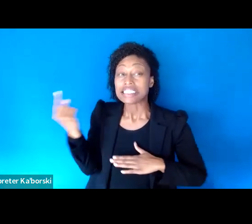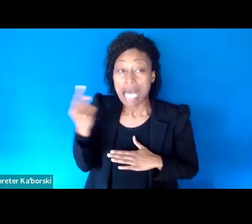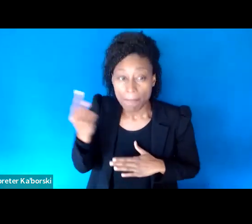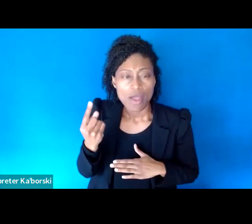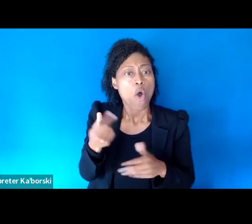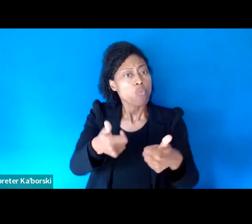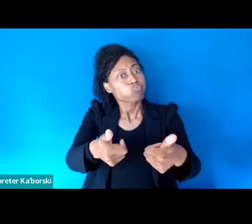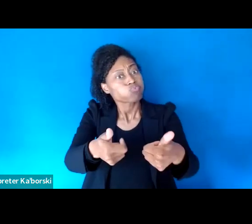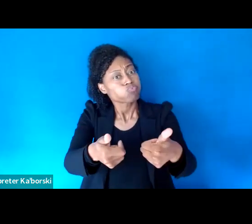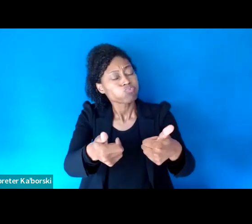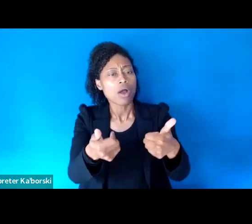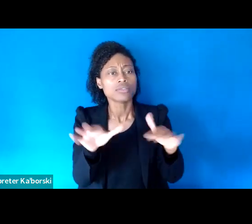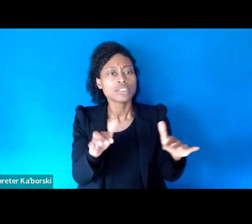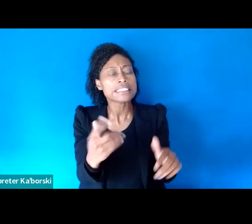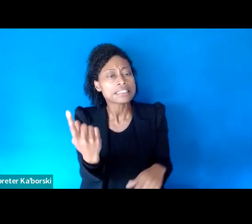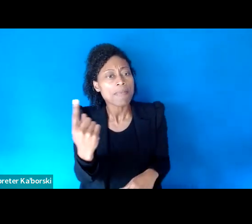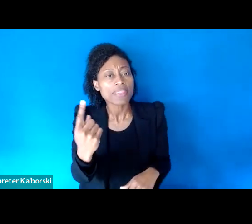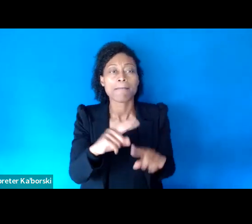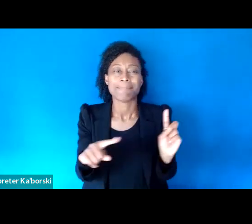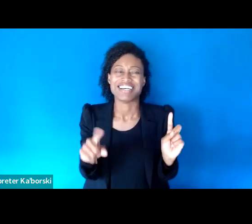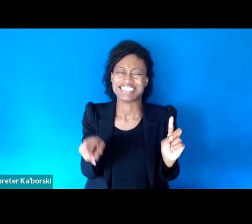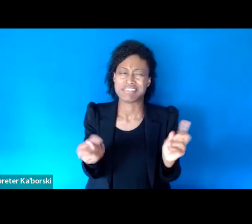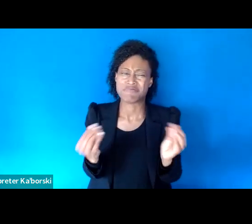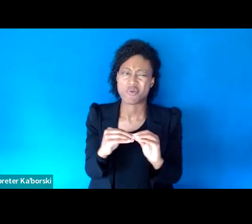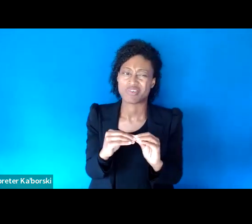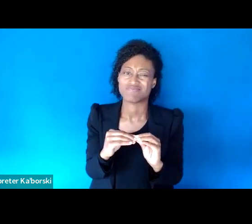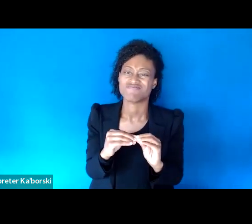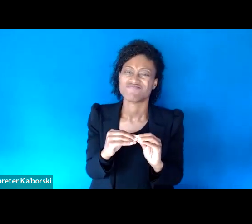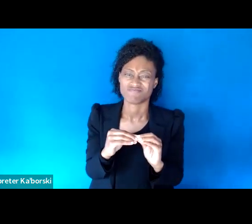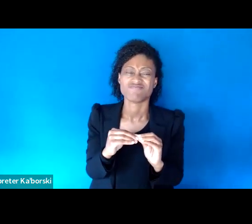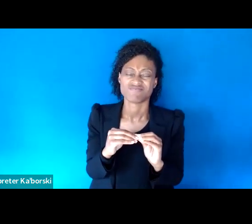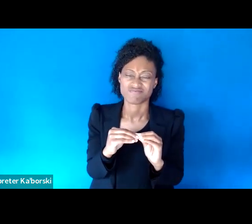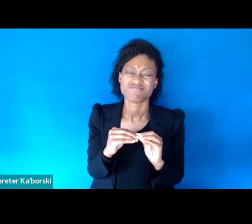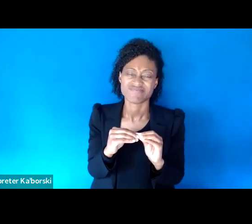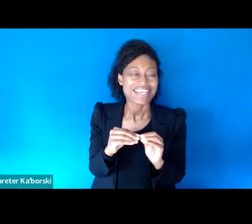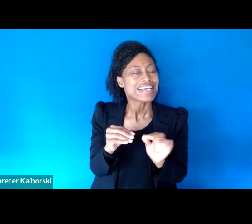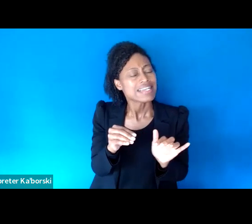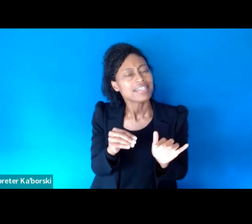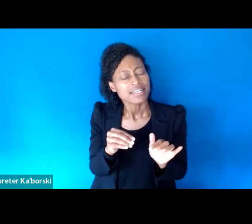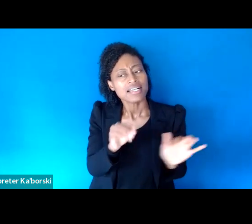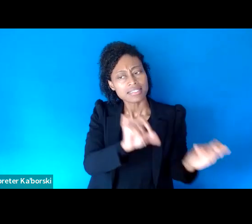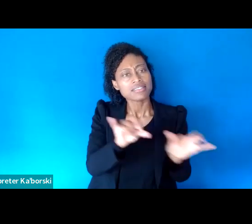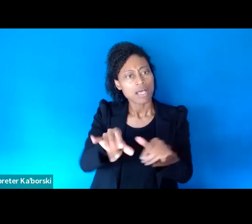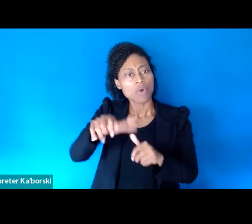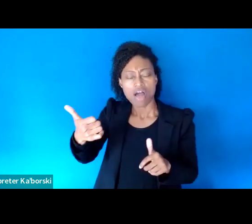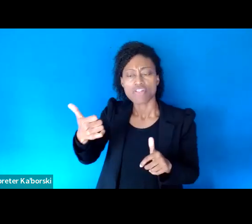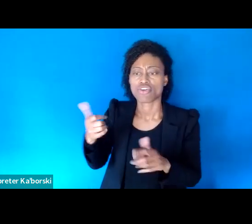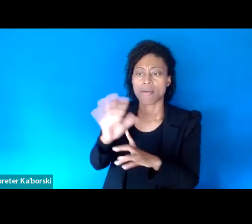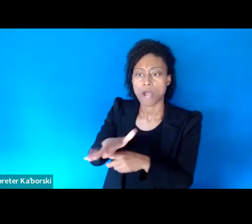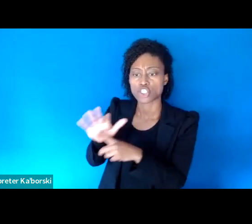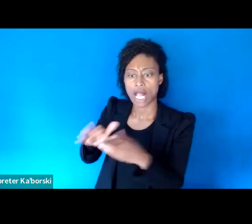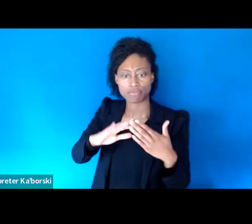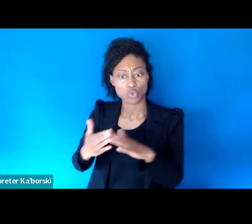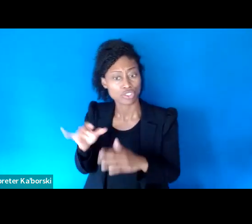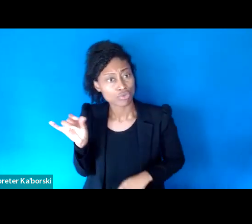to be more as well. And that goes for the same of other marginalized communities. So just to go over